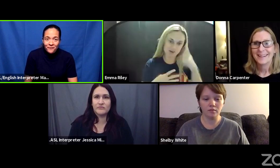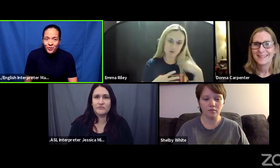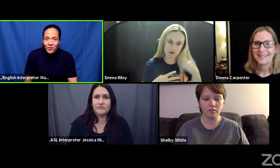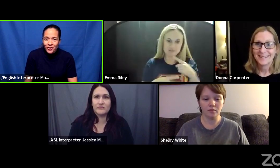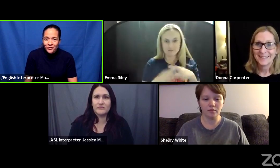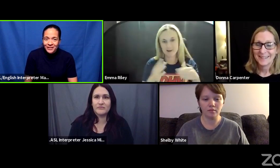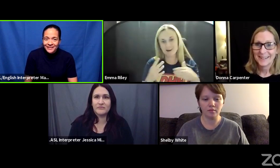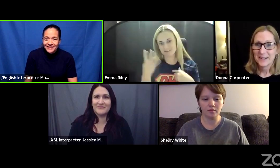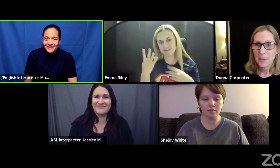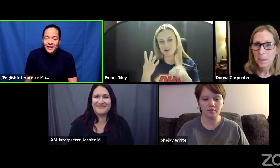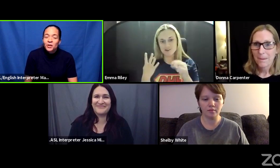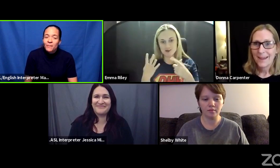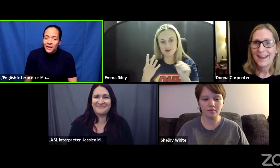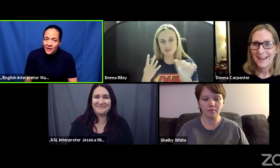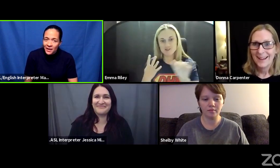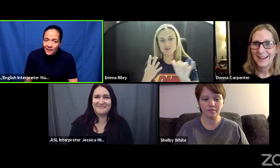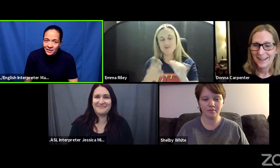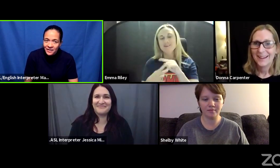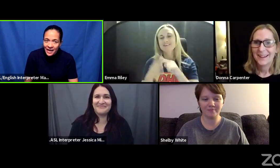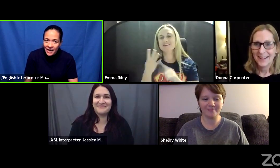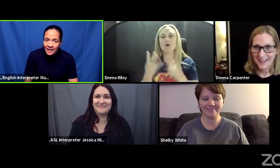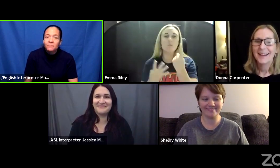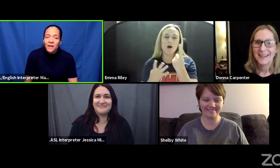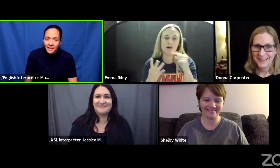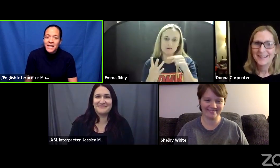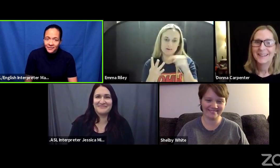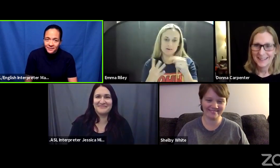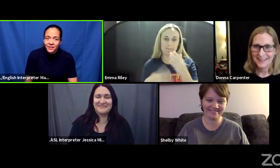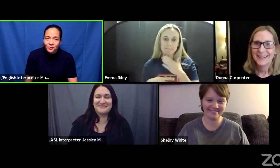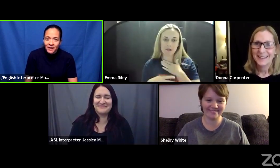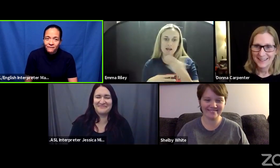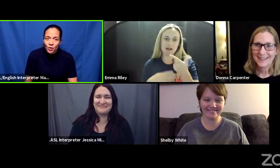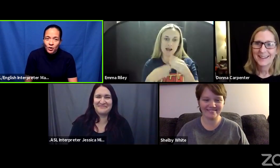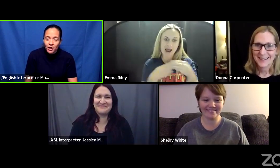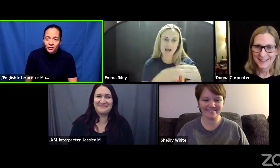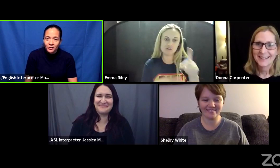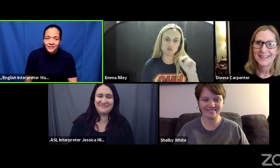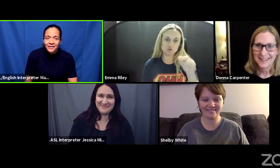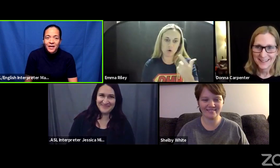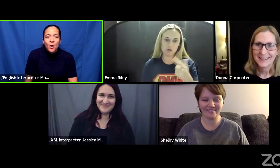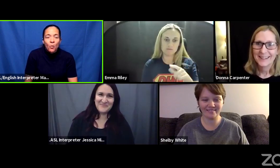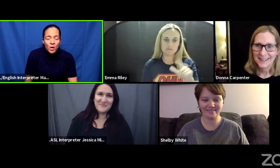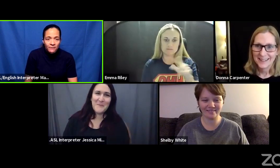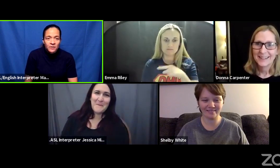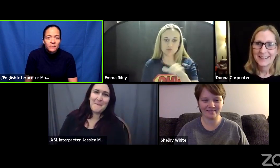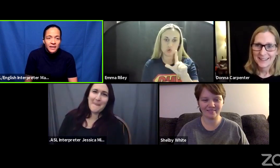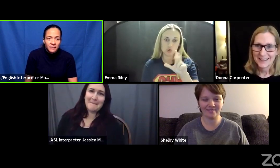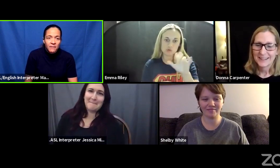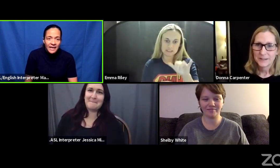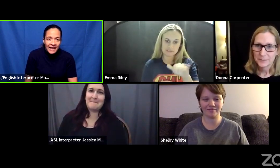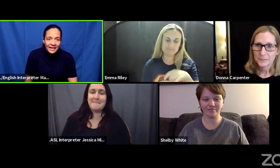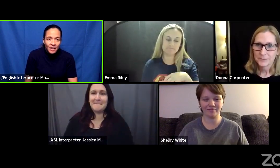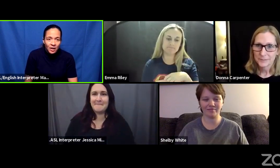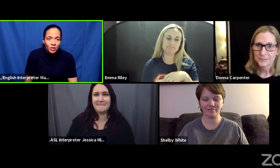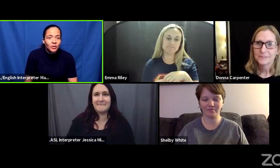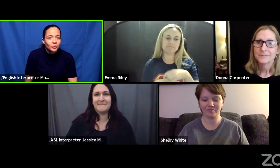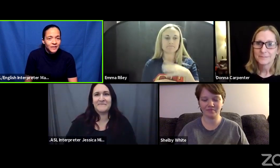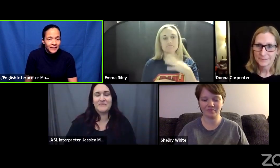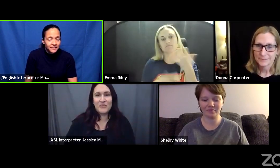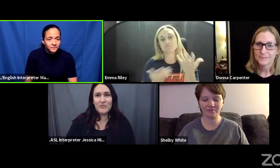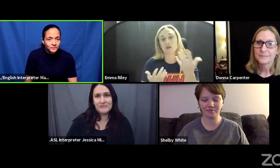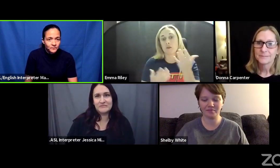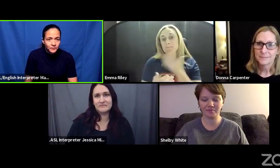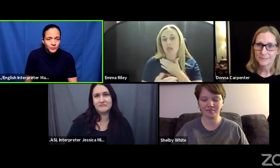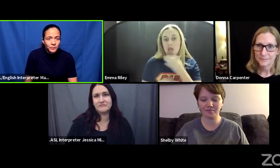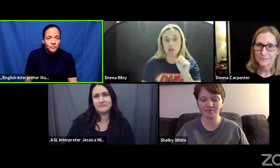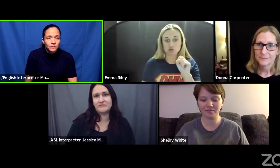have 4 dogs. You may think I'm insane, but yes, I do have 4 dogs. One of them is my guide dog,